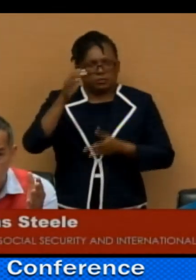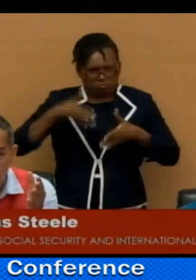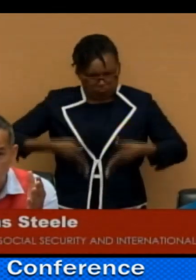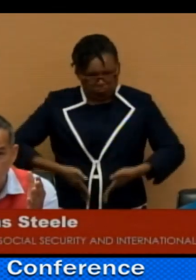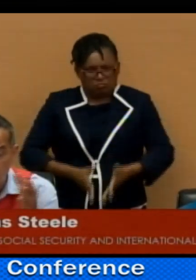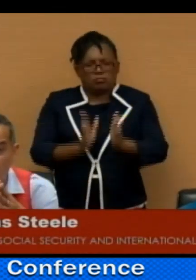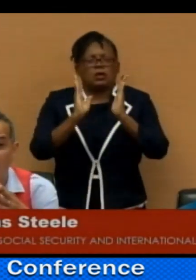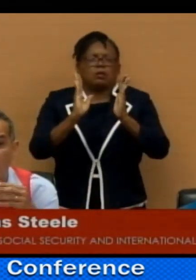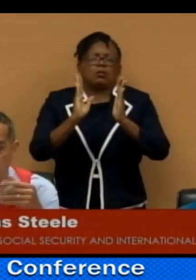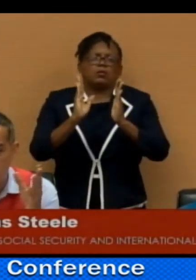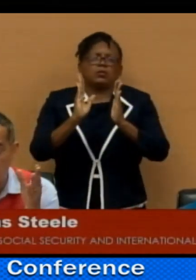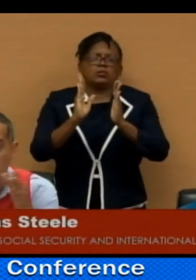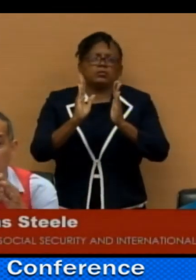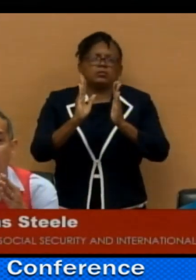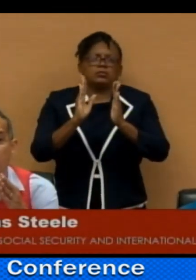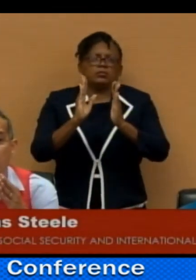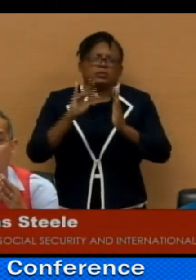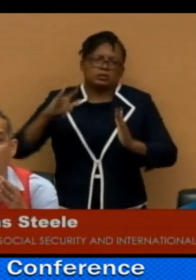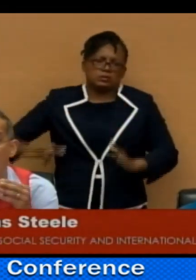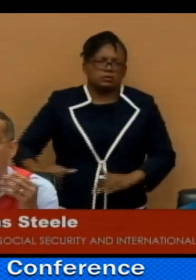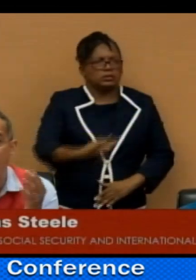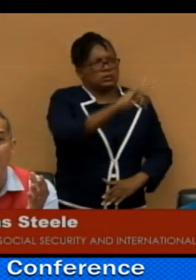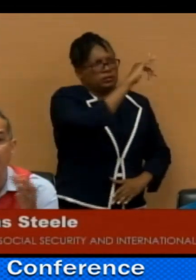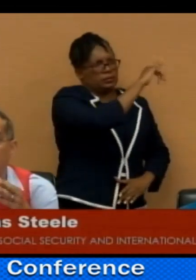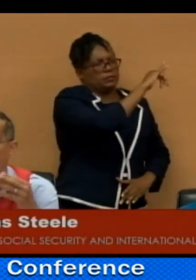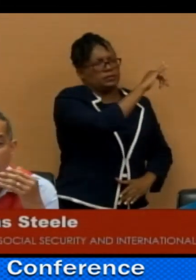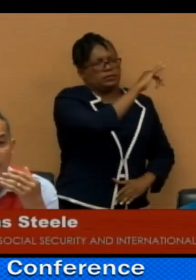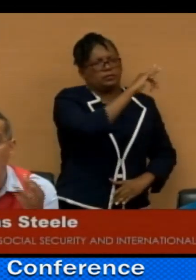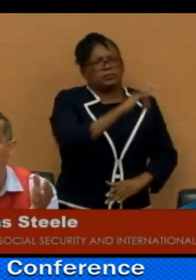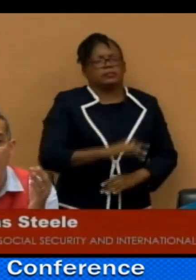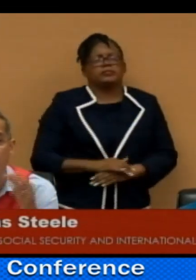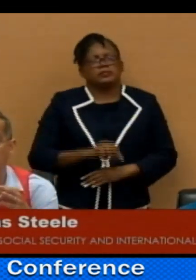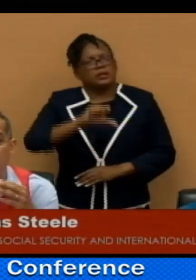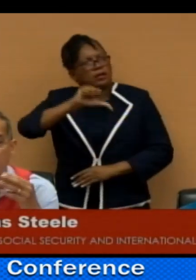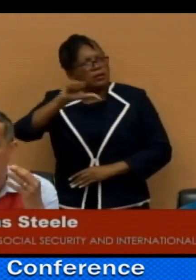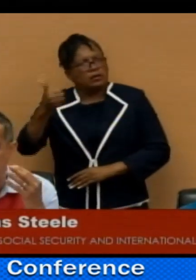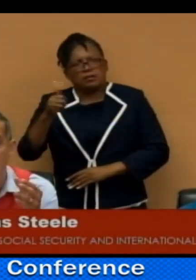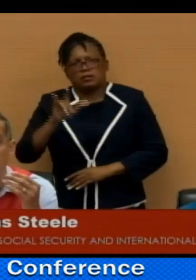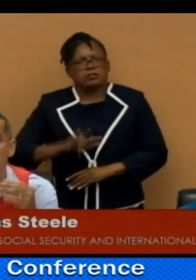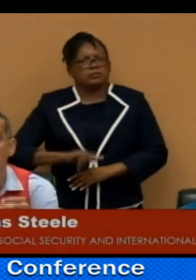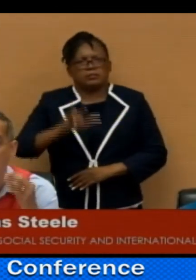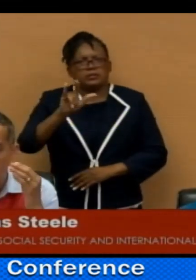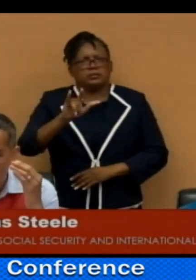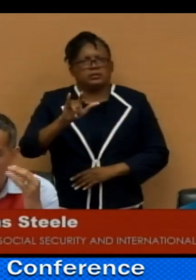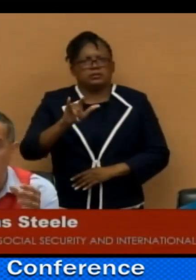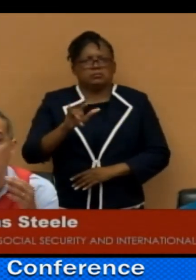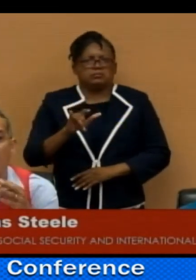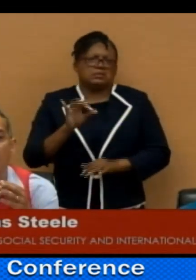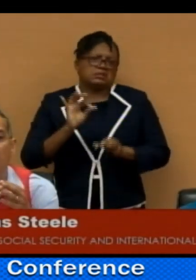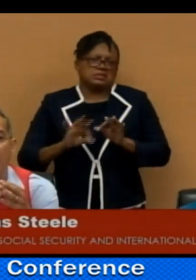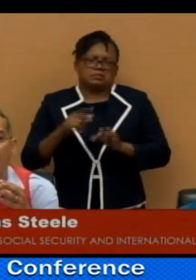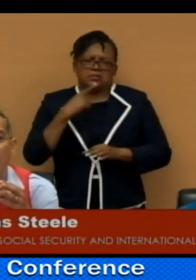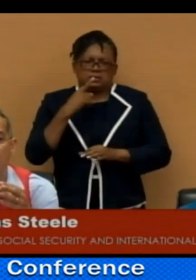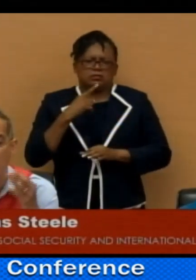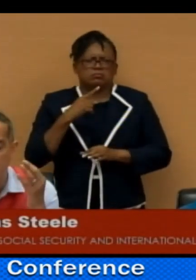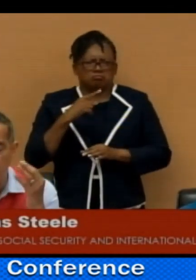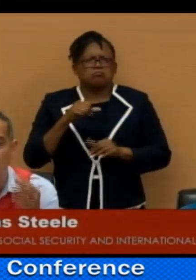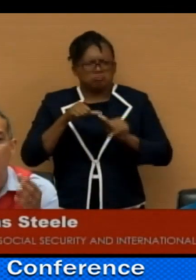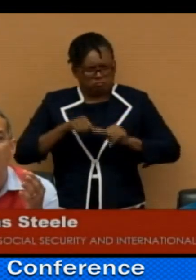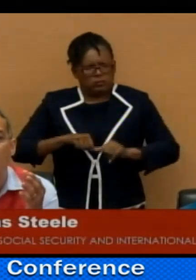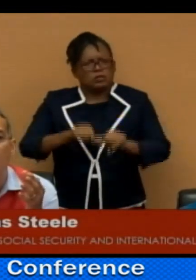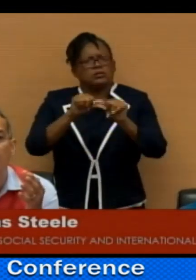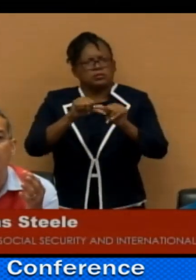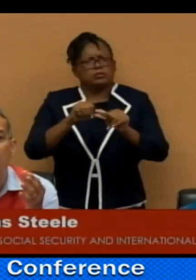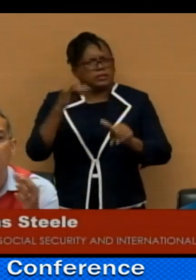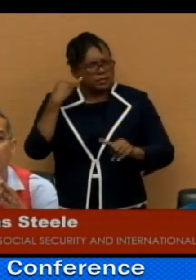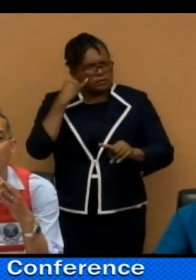allowed to take individuals off, whereas with all the others, they had simply said, we will remain flying as long as you